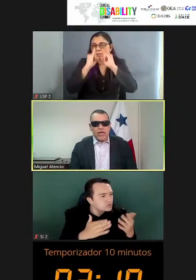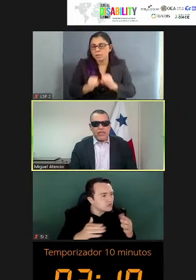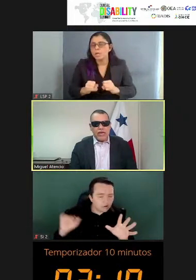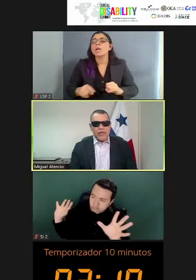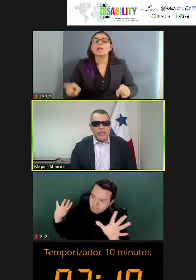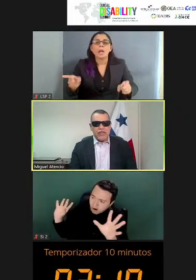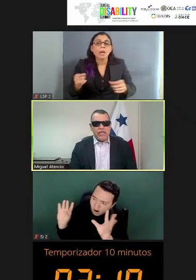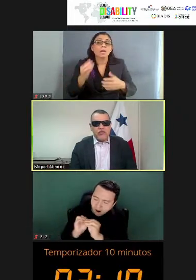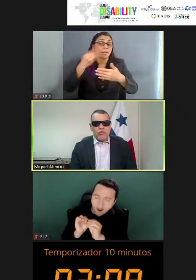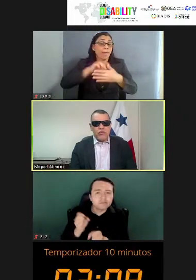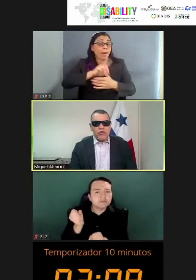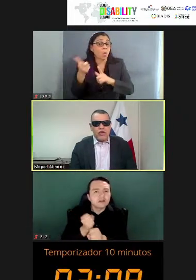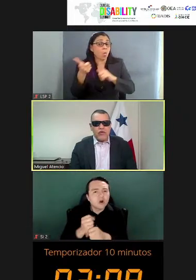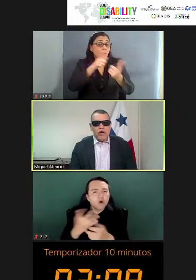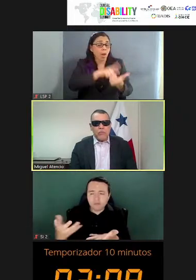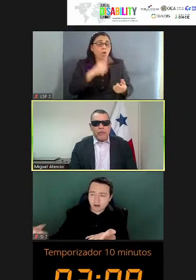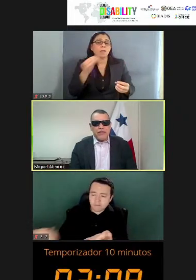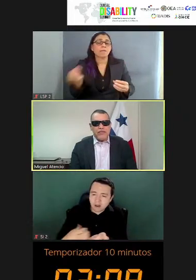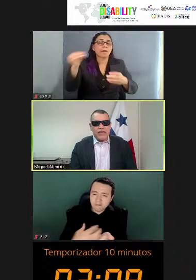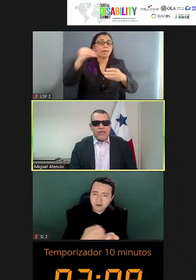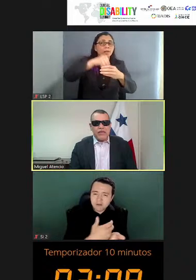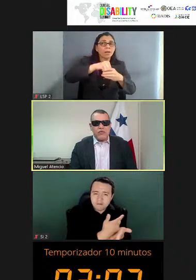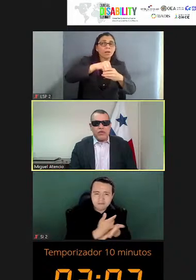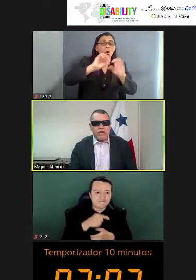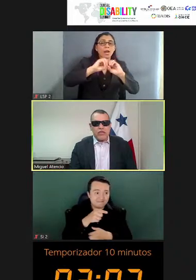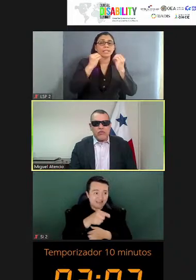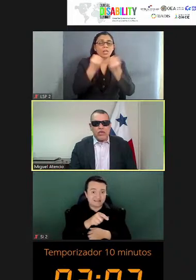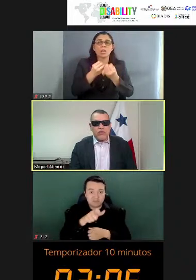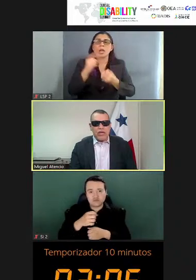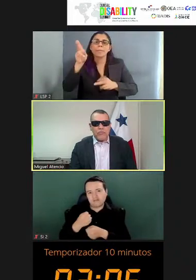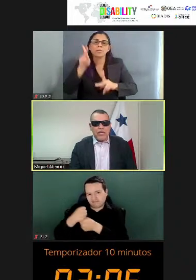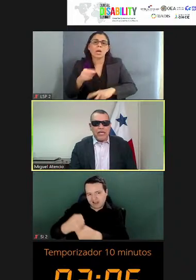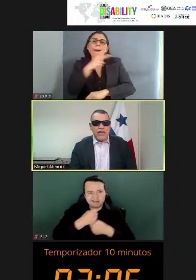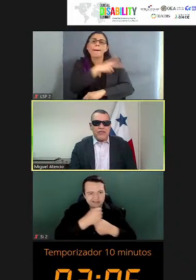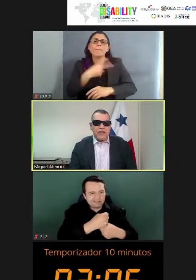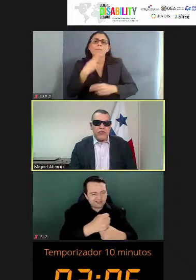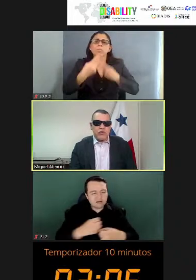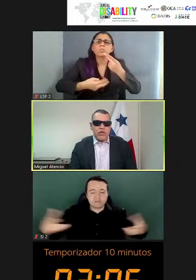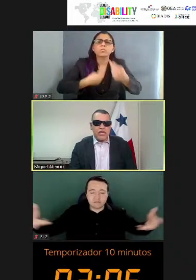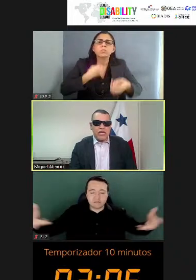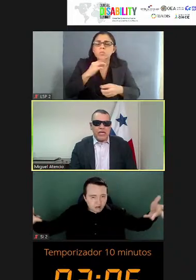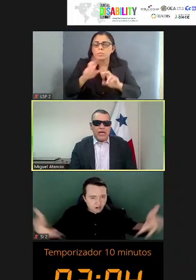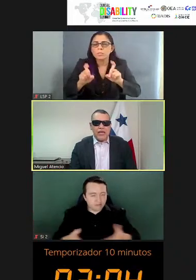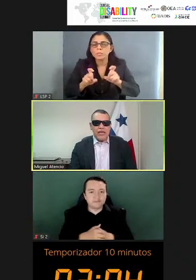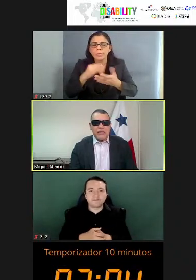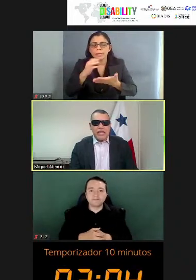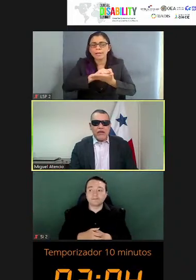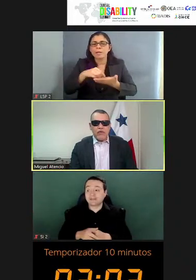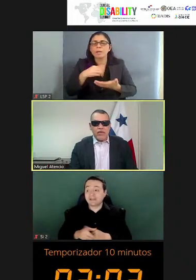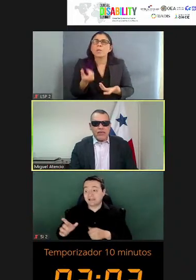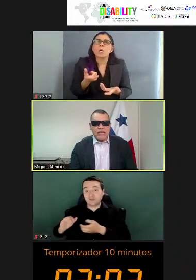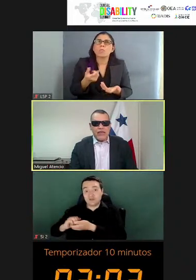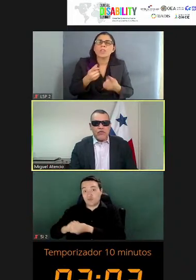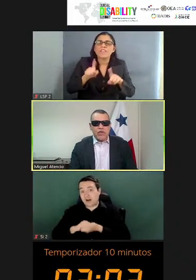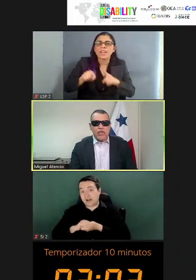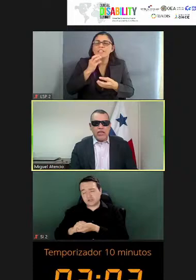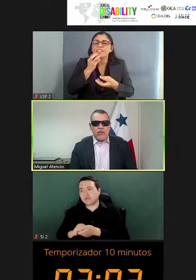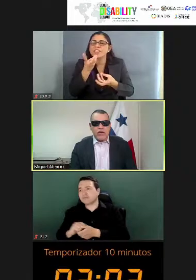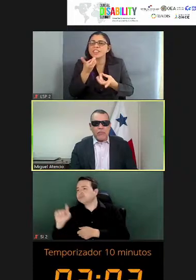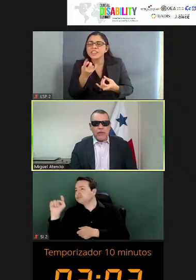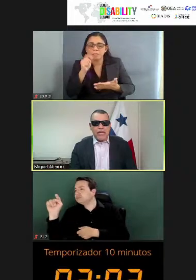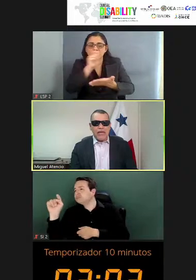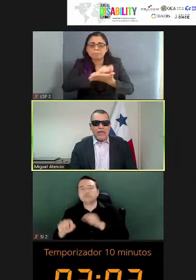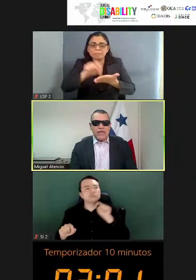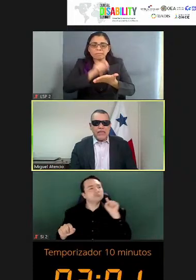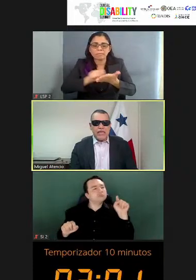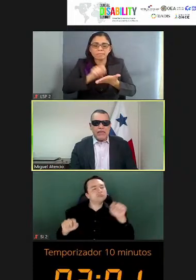institutions and then the organizations through their speakers introduce their concerns and they work